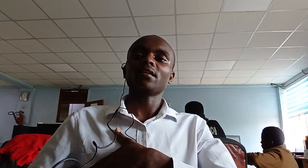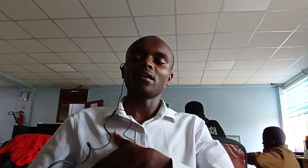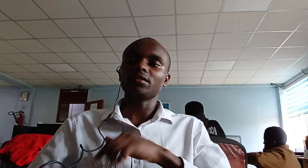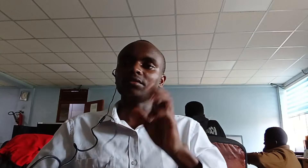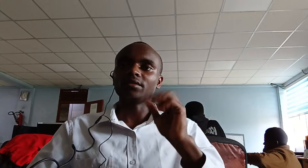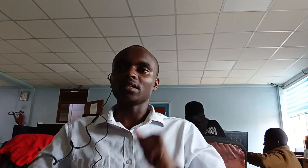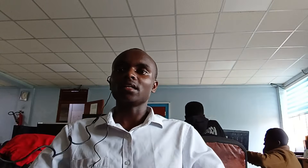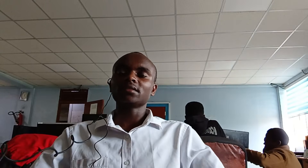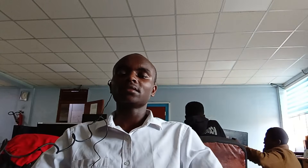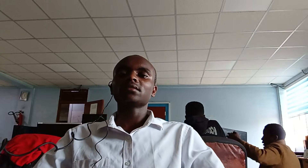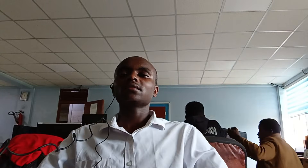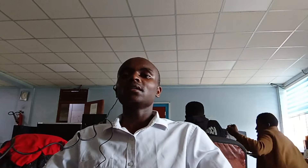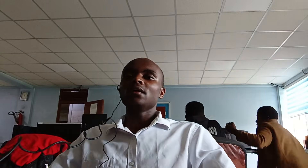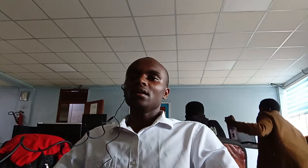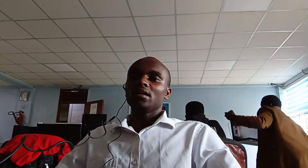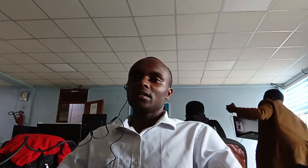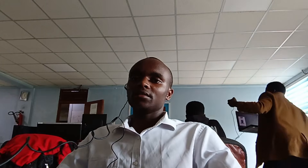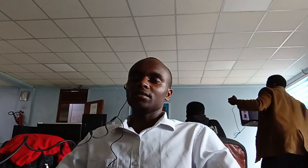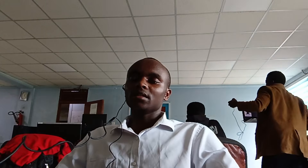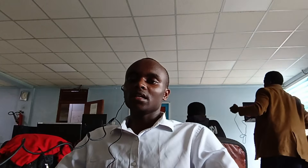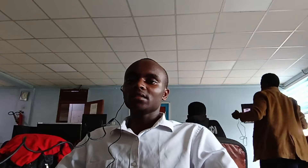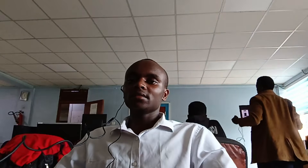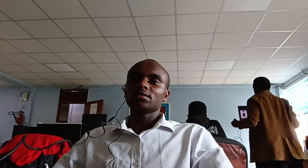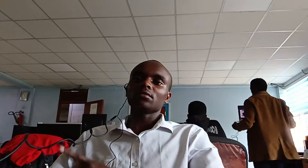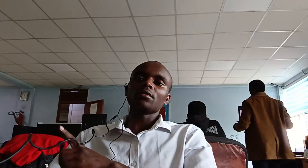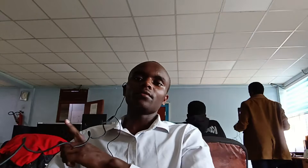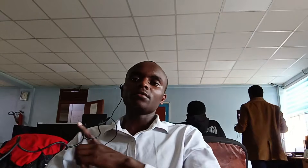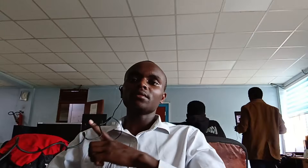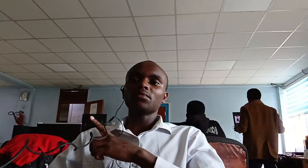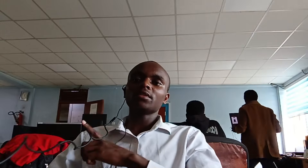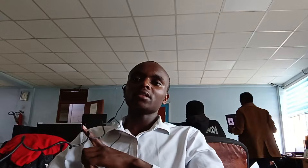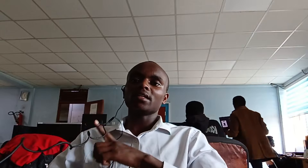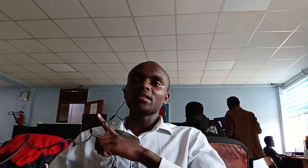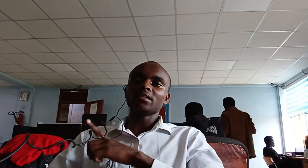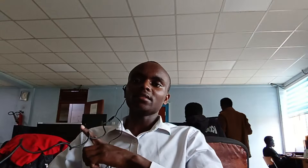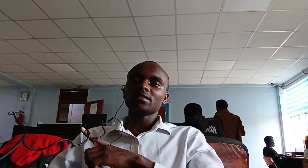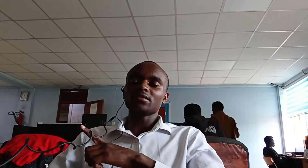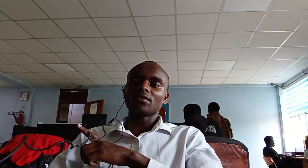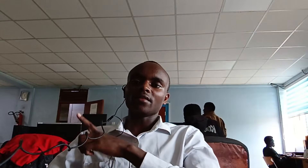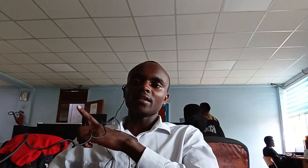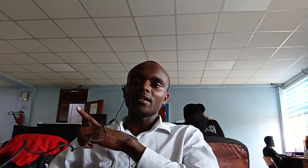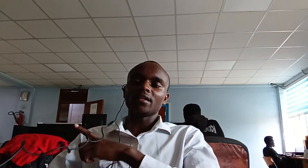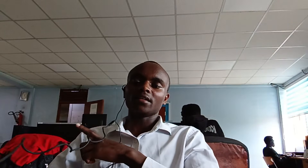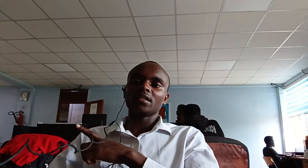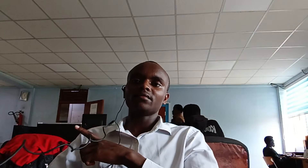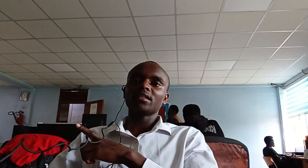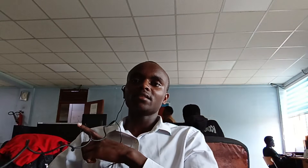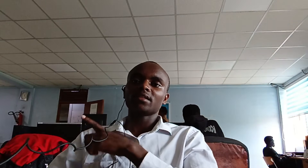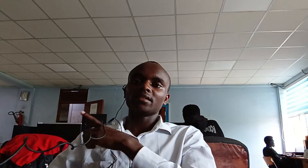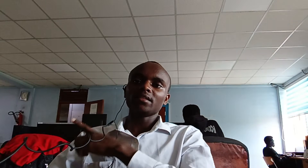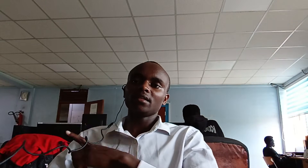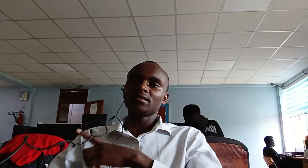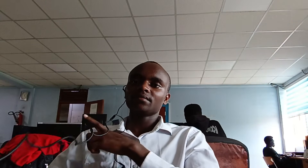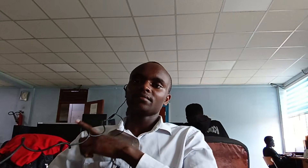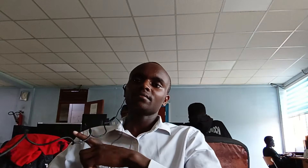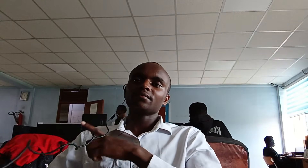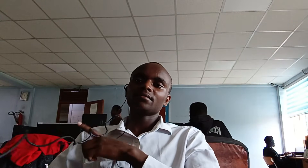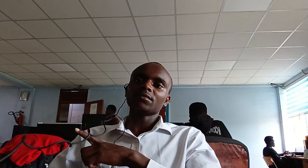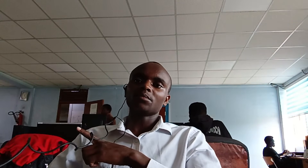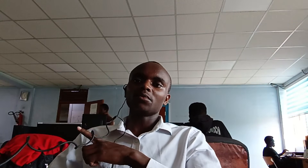I'll show you in class. Show you in class. So if you put it like this on the left hand side, put it